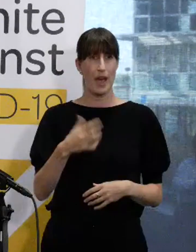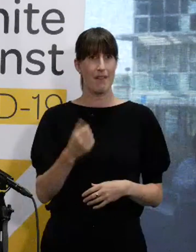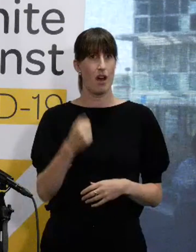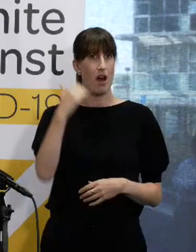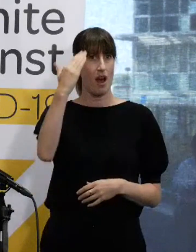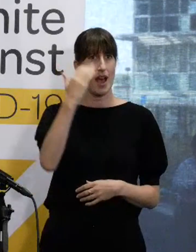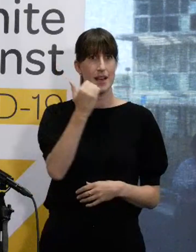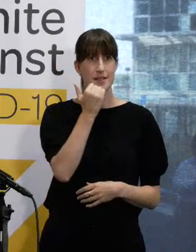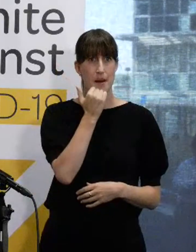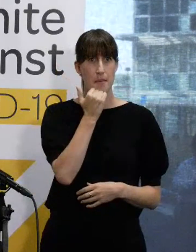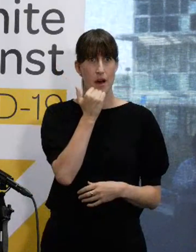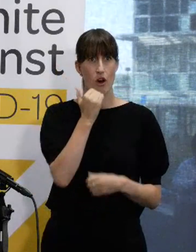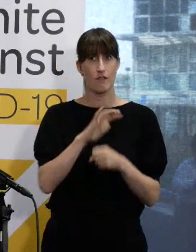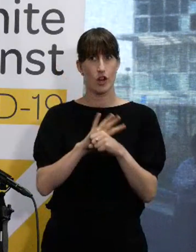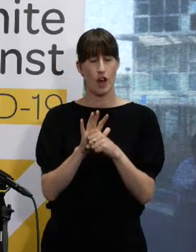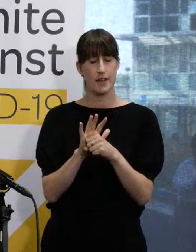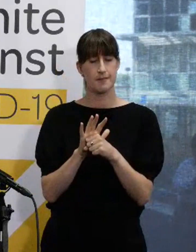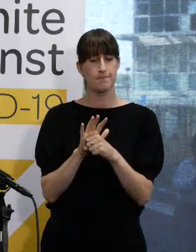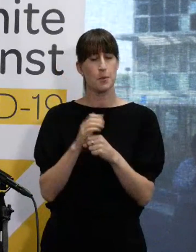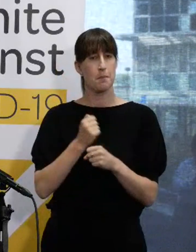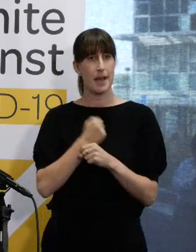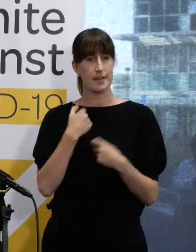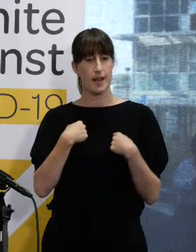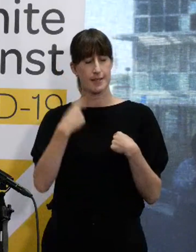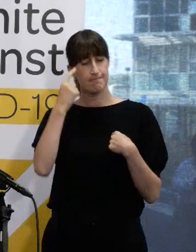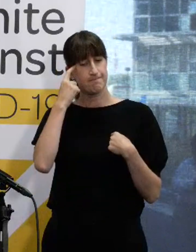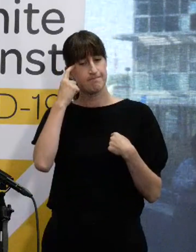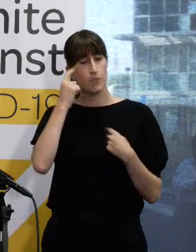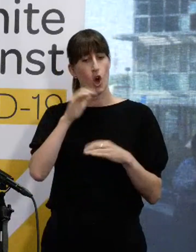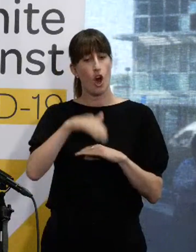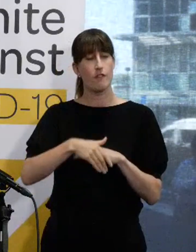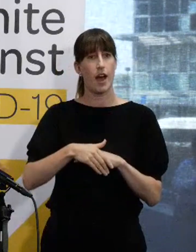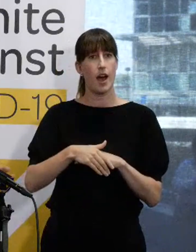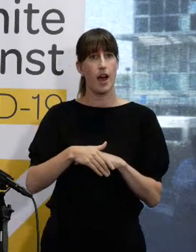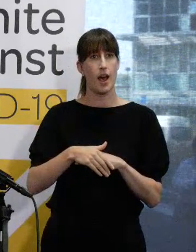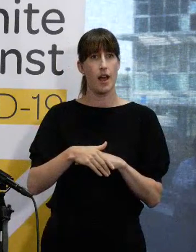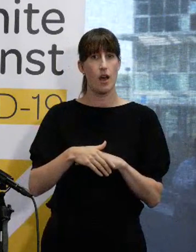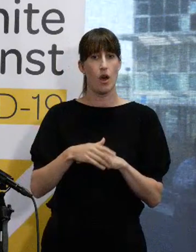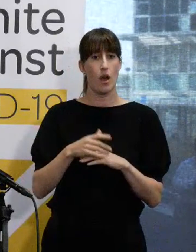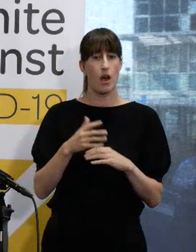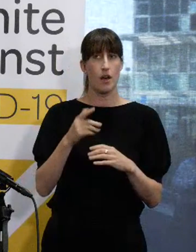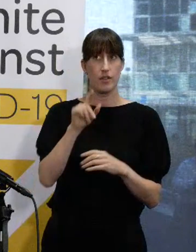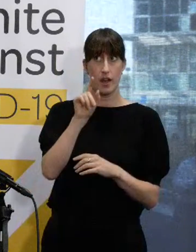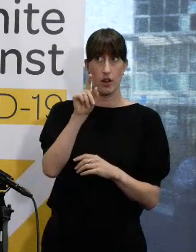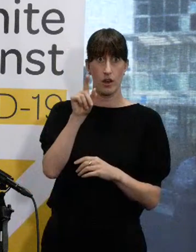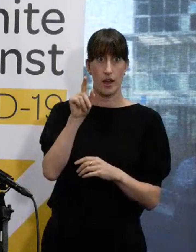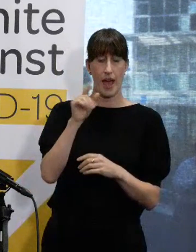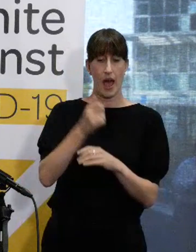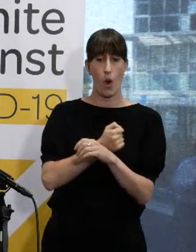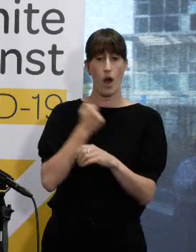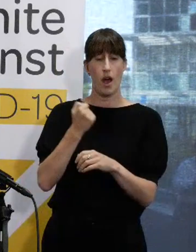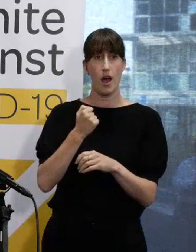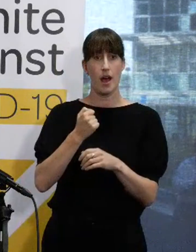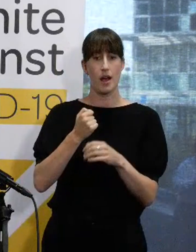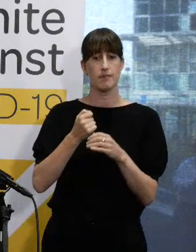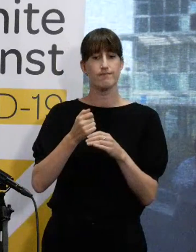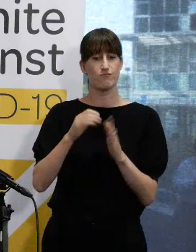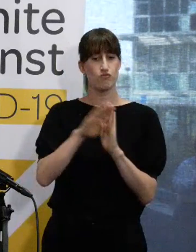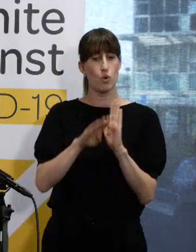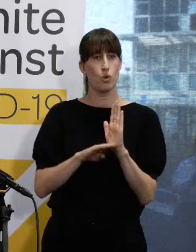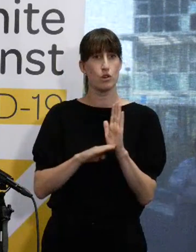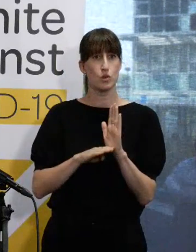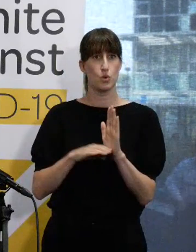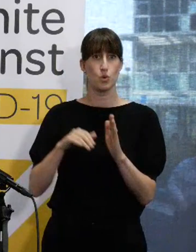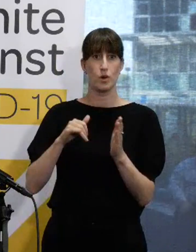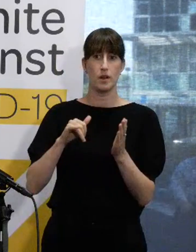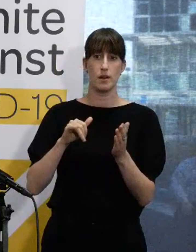accuracy and value of pre-departure testing. Now, as explained yesterday, we did specifically take a look at what might be